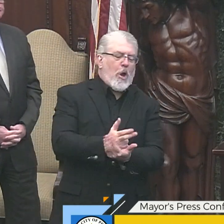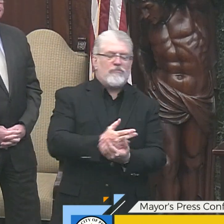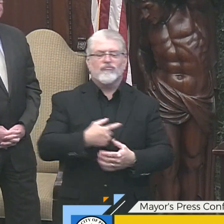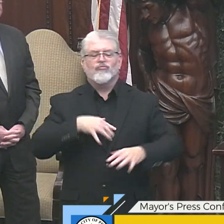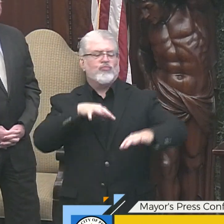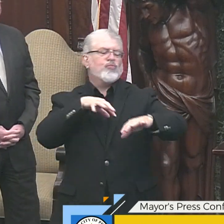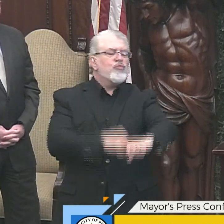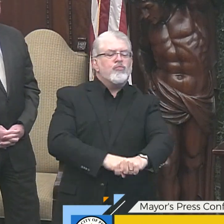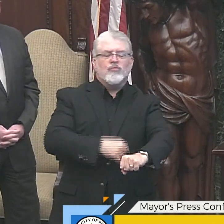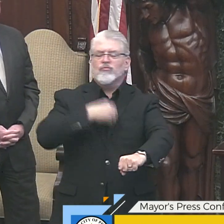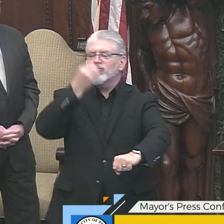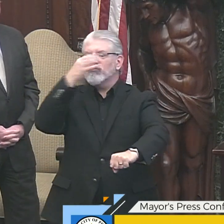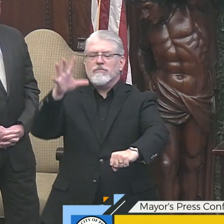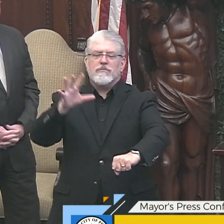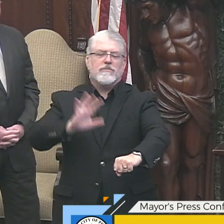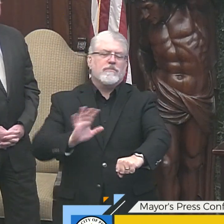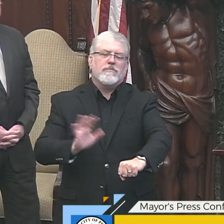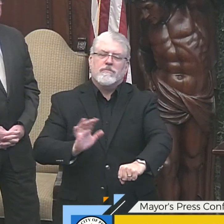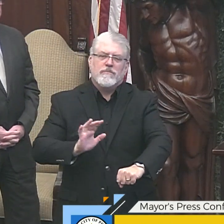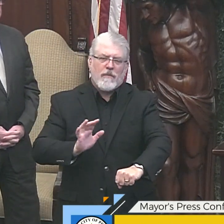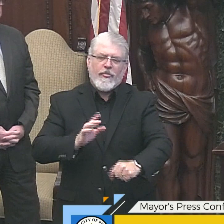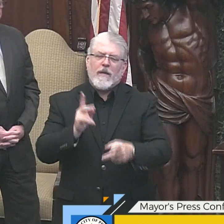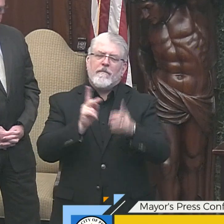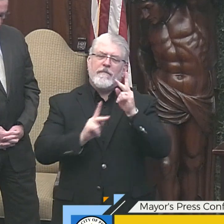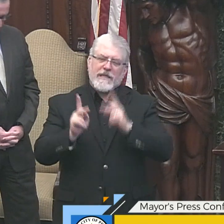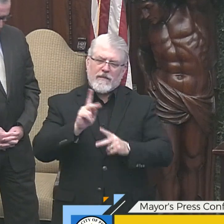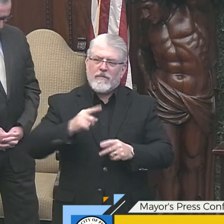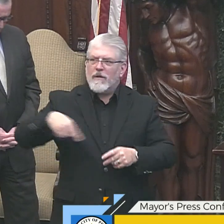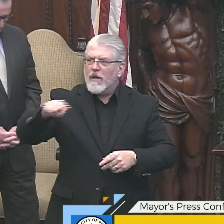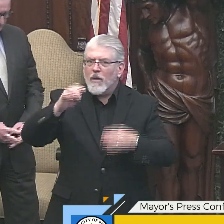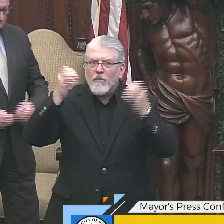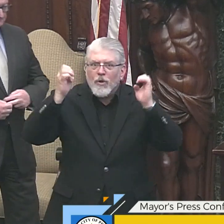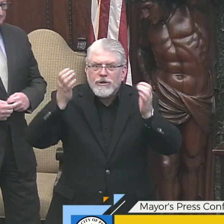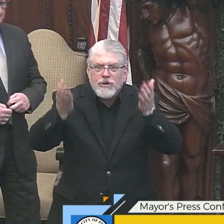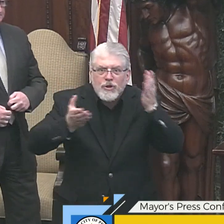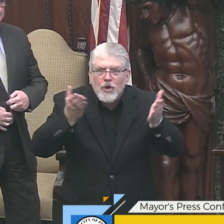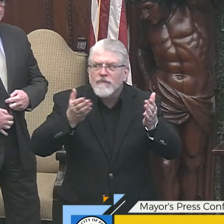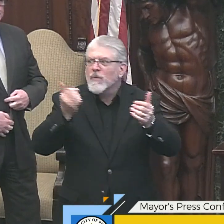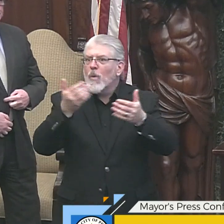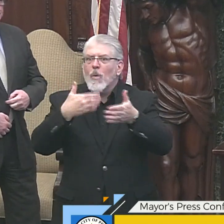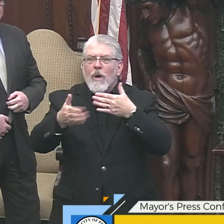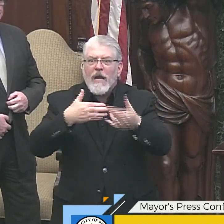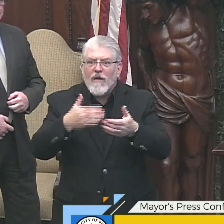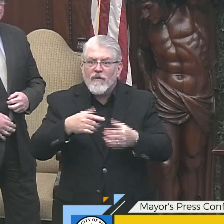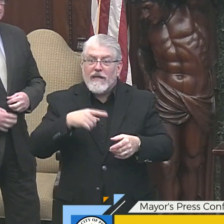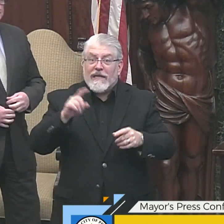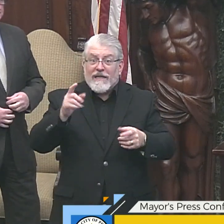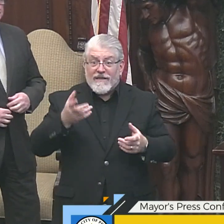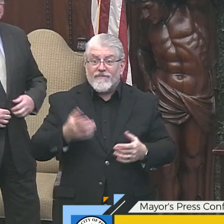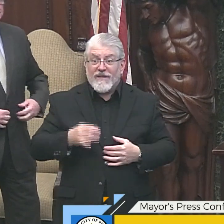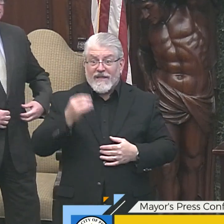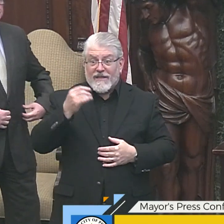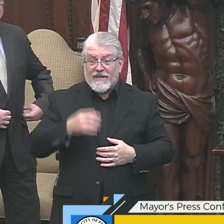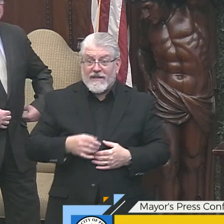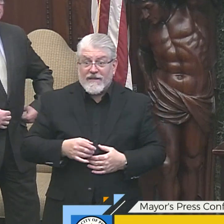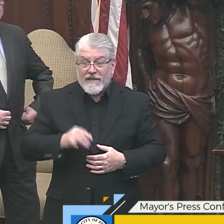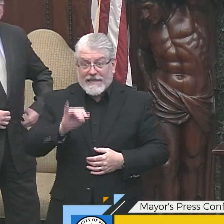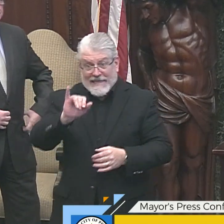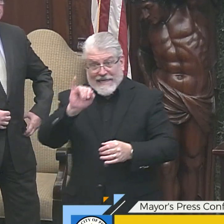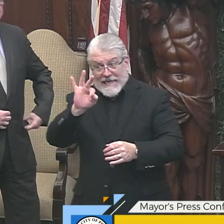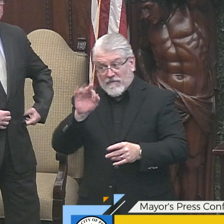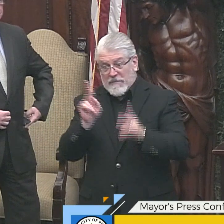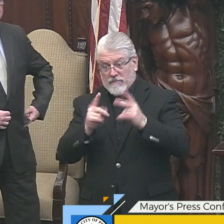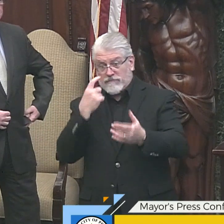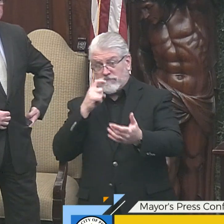in delivering services. If we find safety violations, we're definitely going to enforce those, and you could be towed.